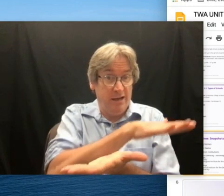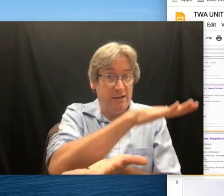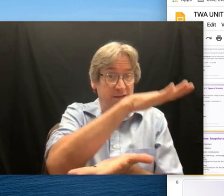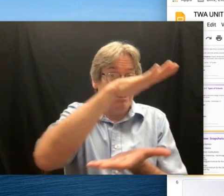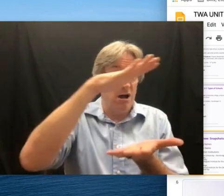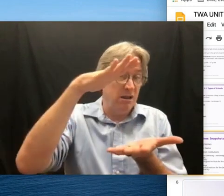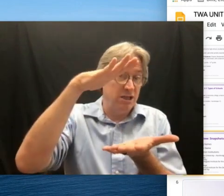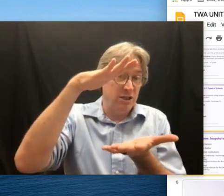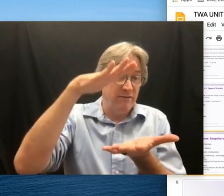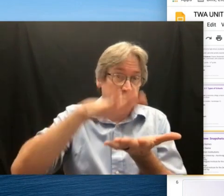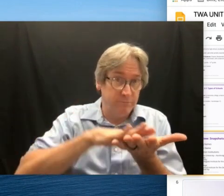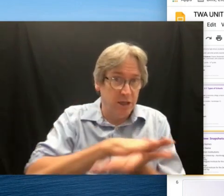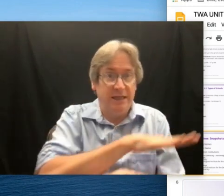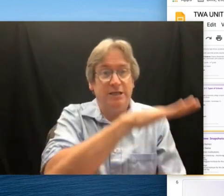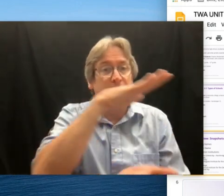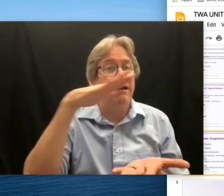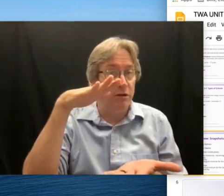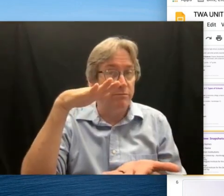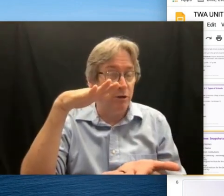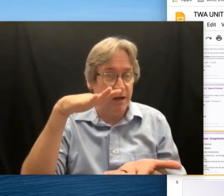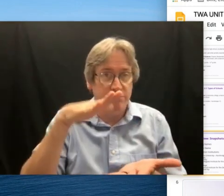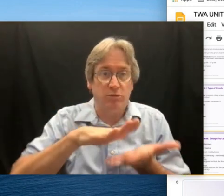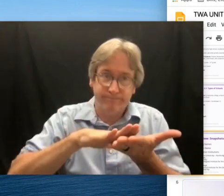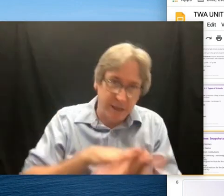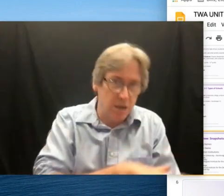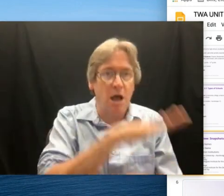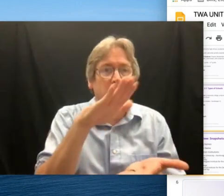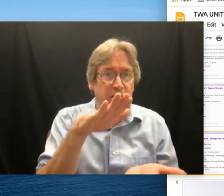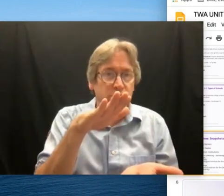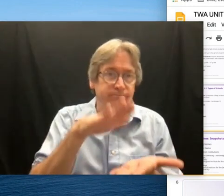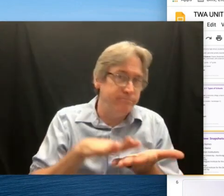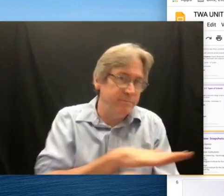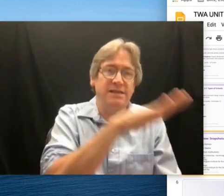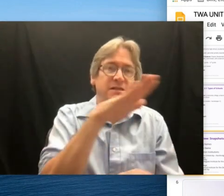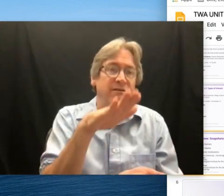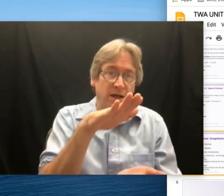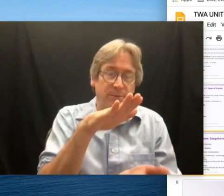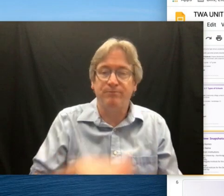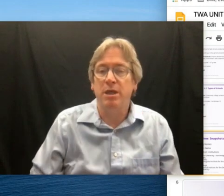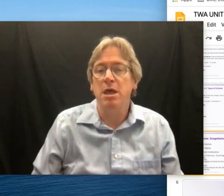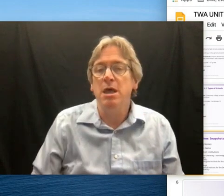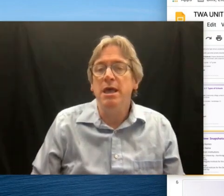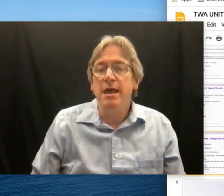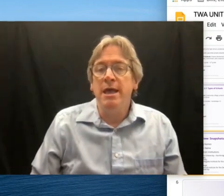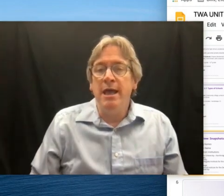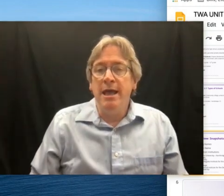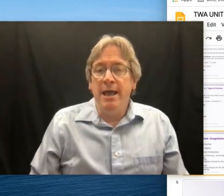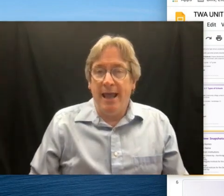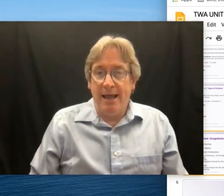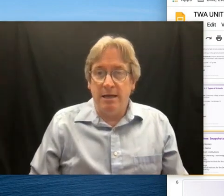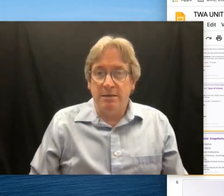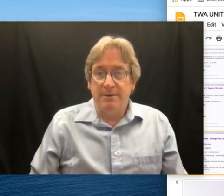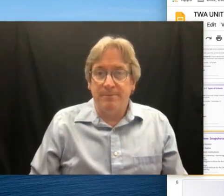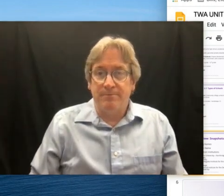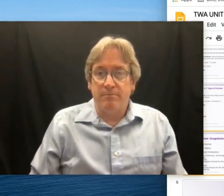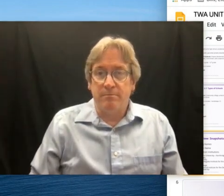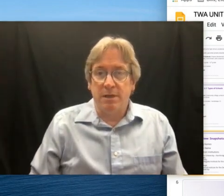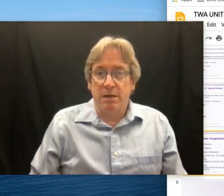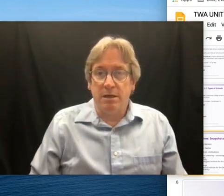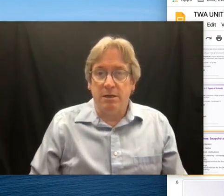school, is the college level, collegiate level. Okay, so college, next level up. And